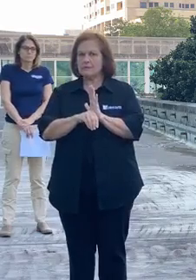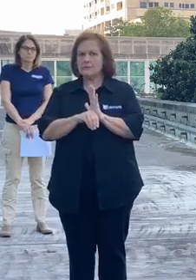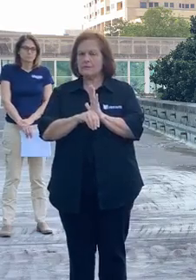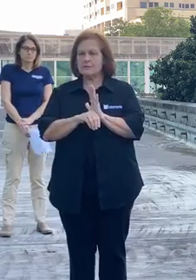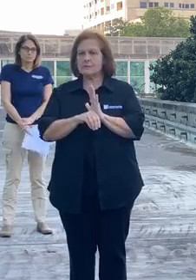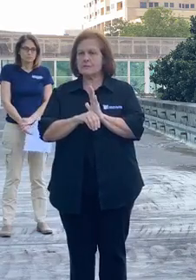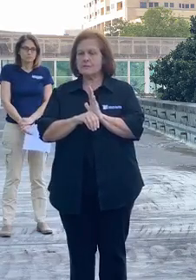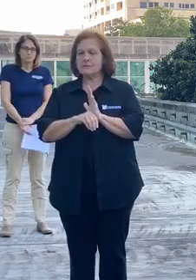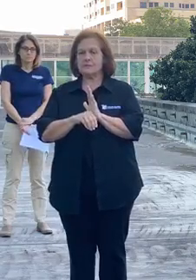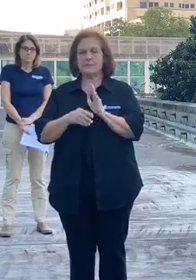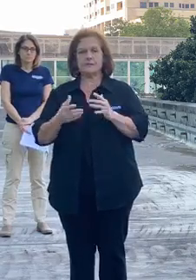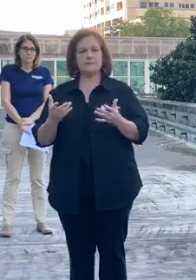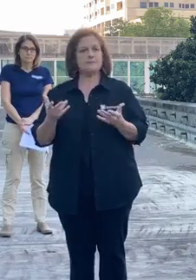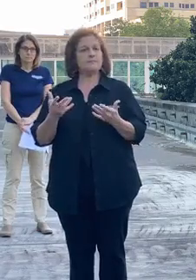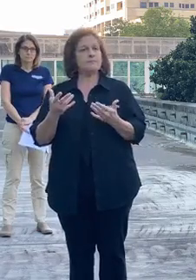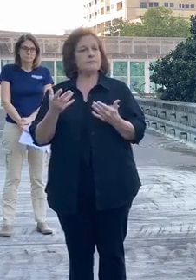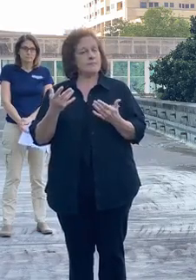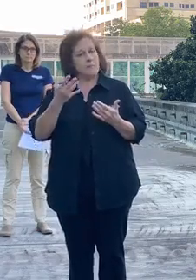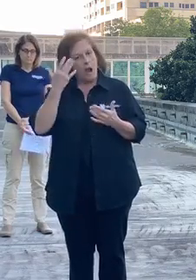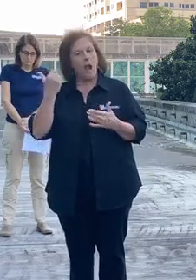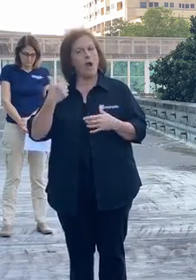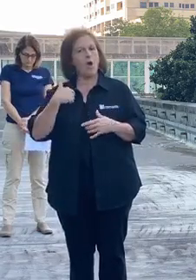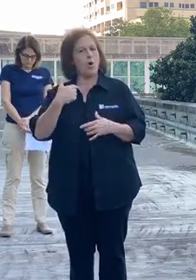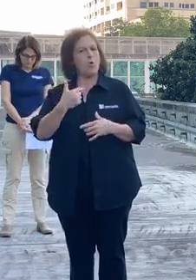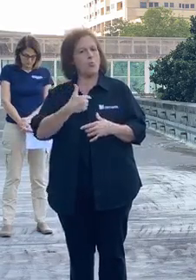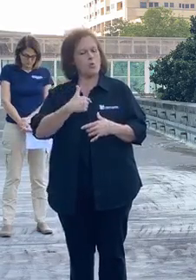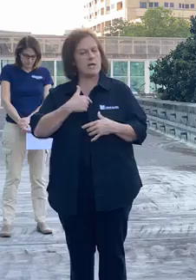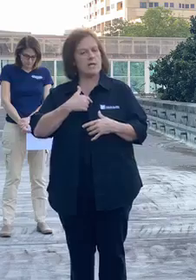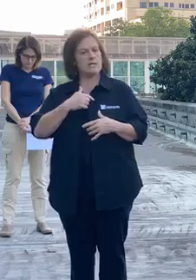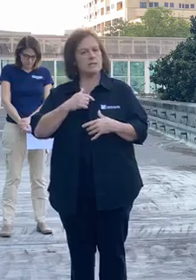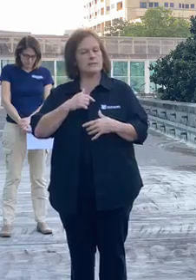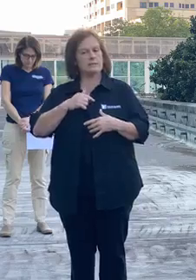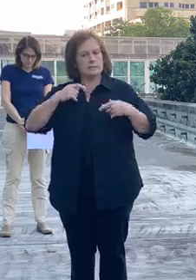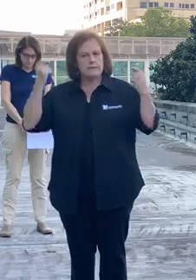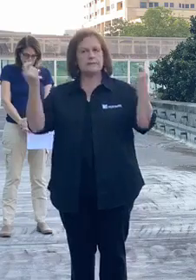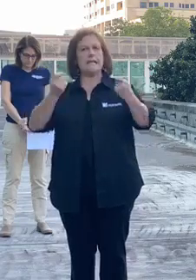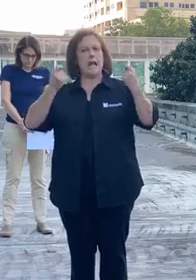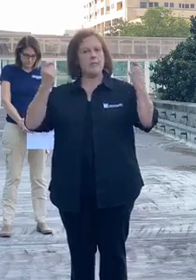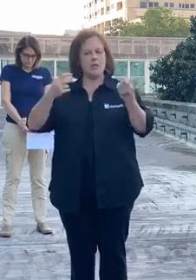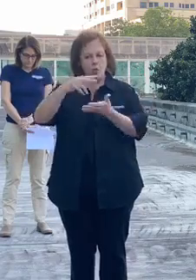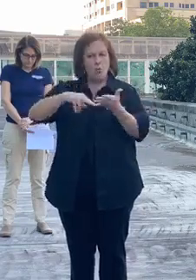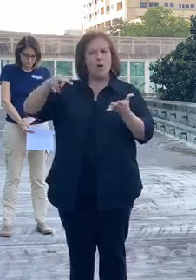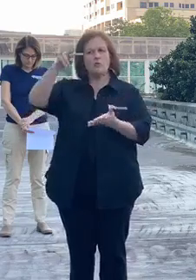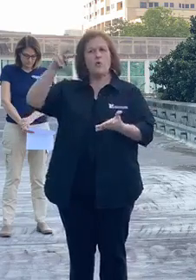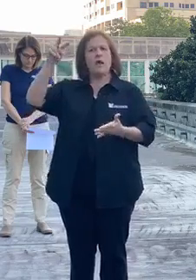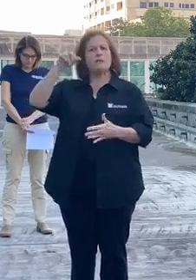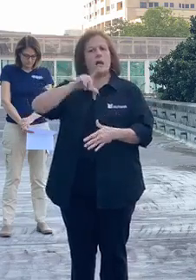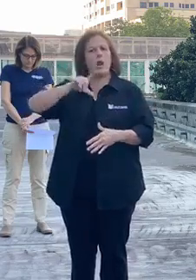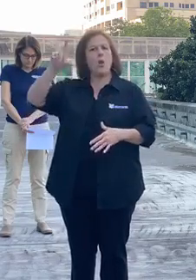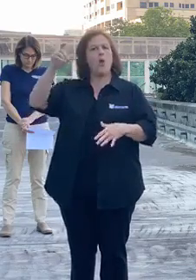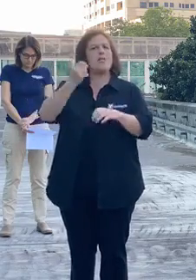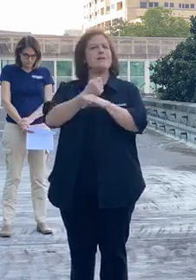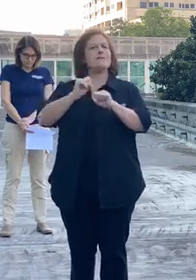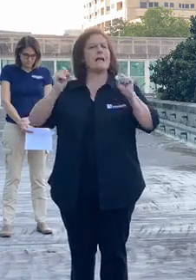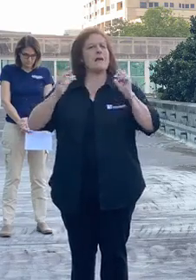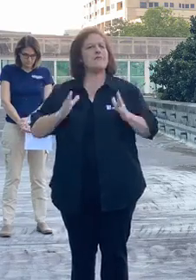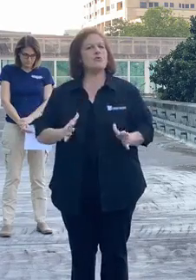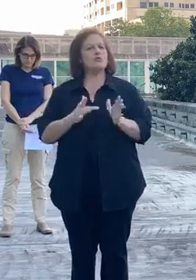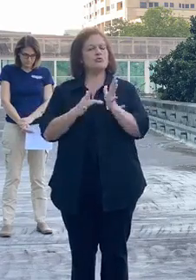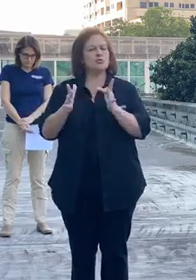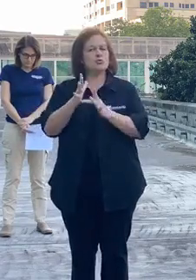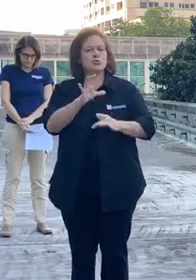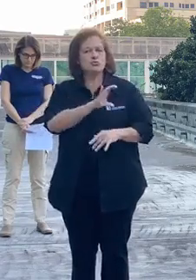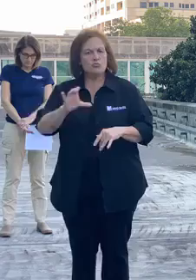as it relates to celebrating the rebirth and the resurrection of our Lord and Savior,